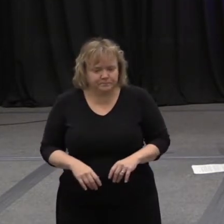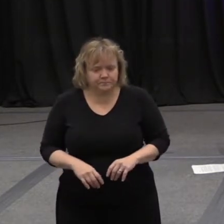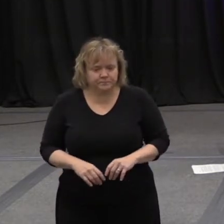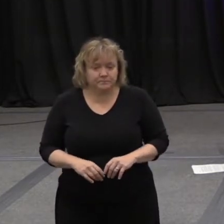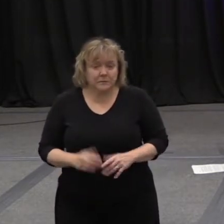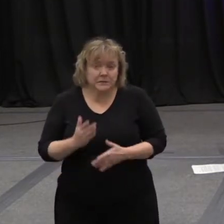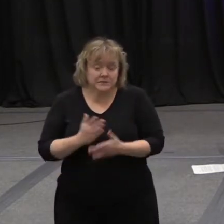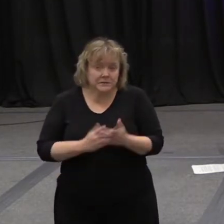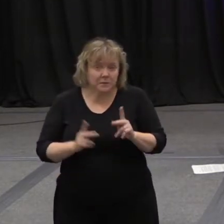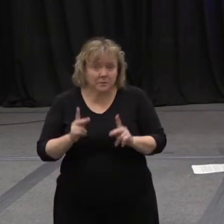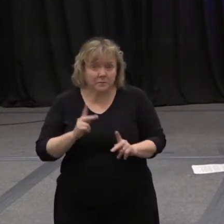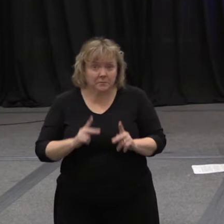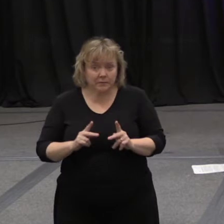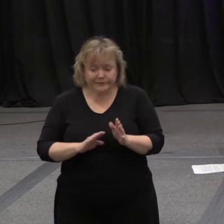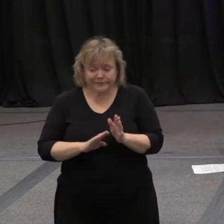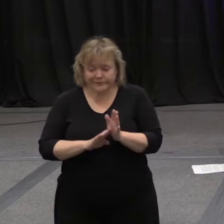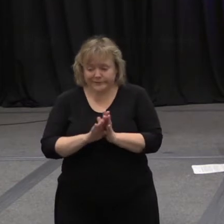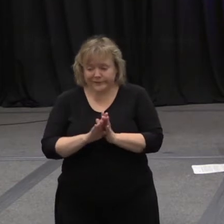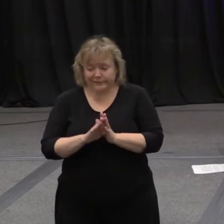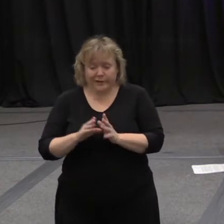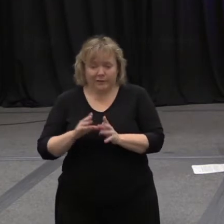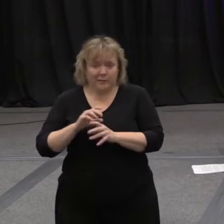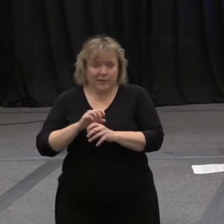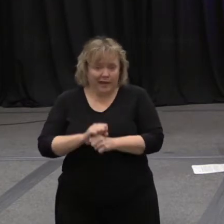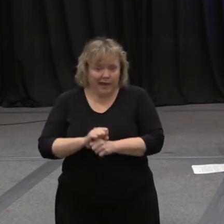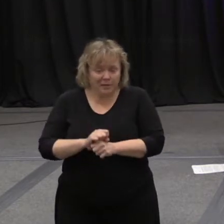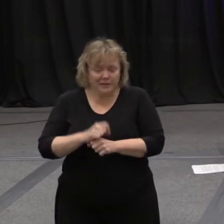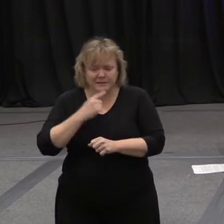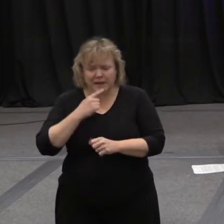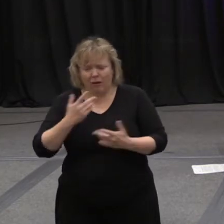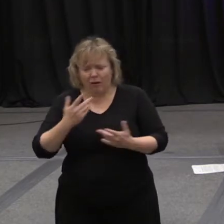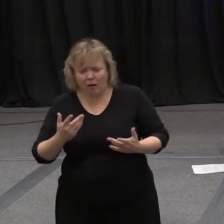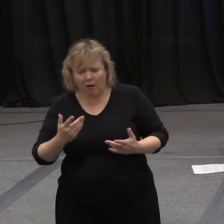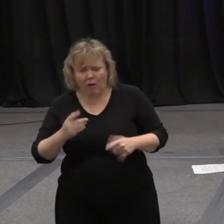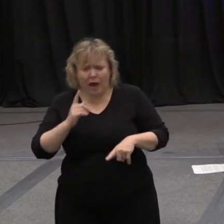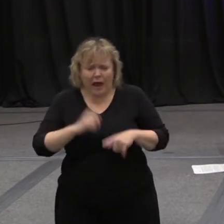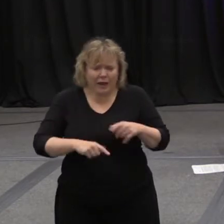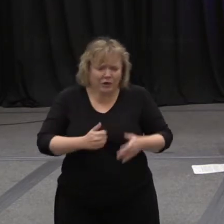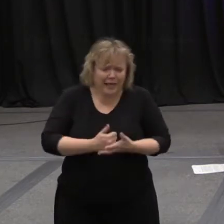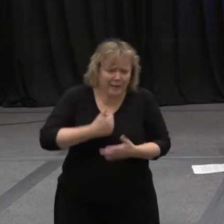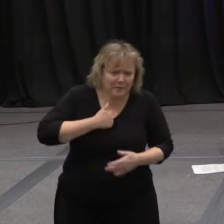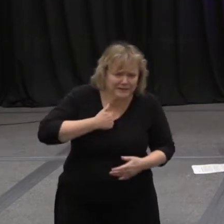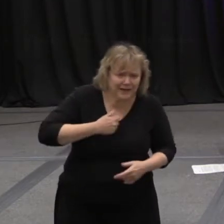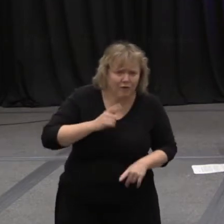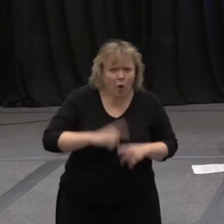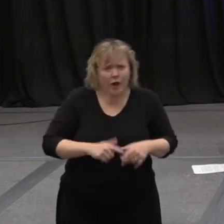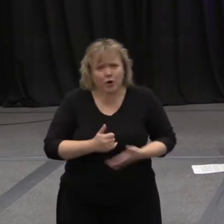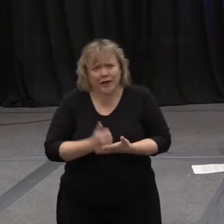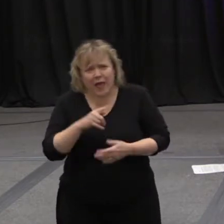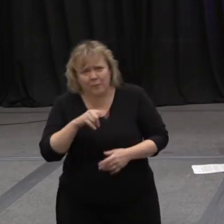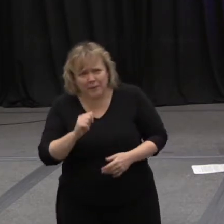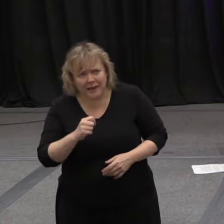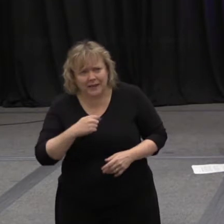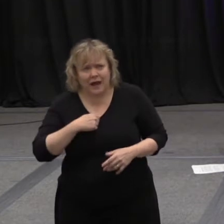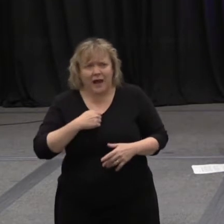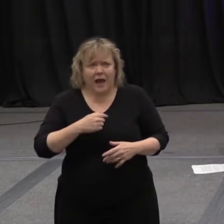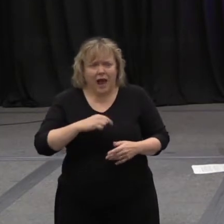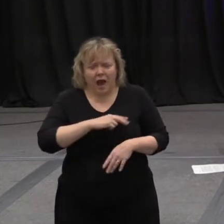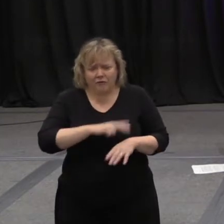sexual habits, and they say things, I can't help it. It just happened. I couldn't help it. Of course I'm fill in the